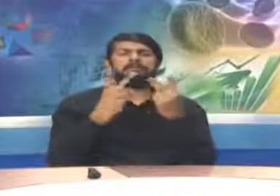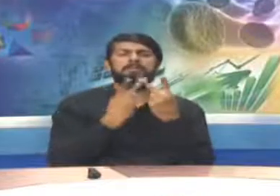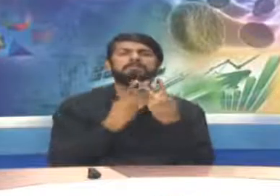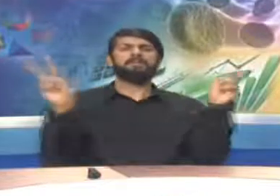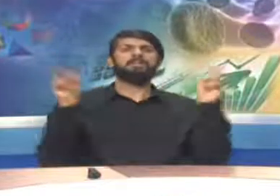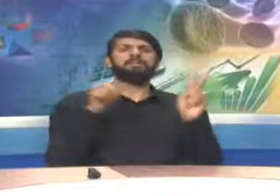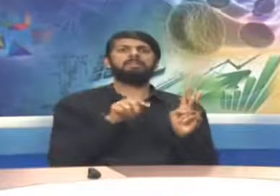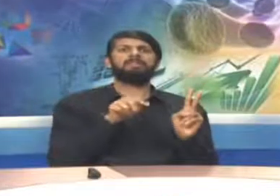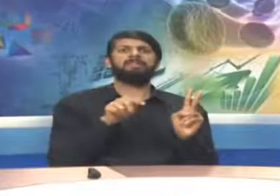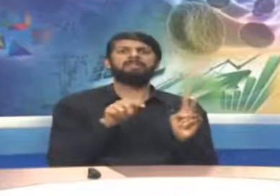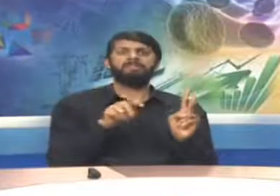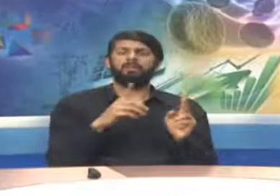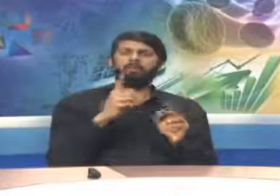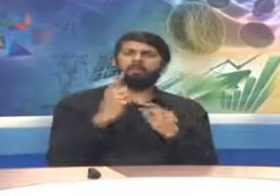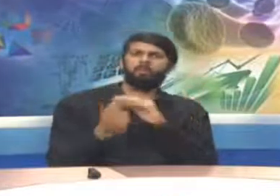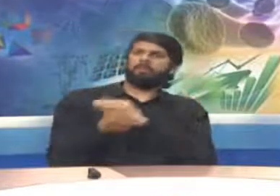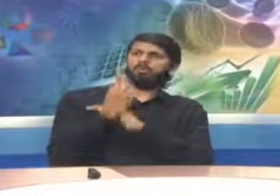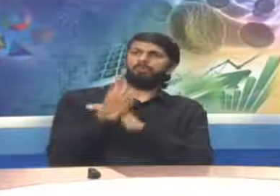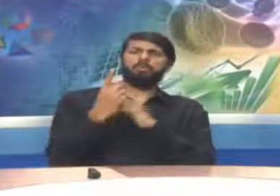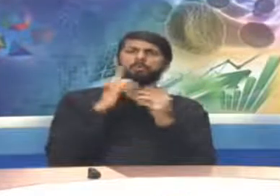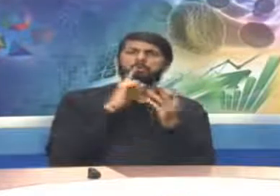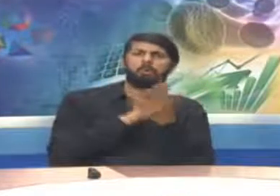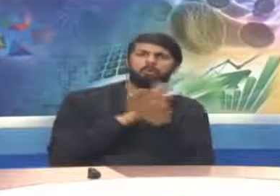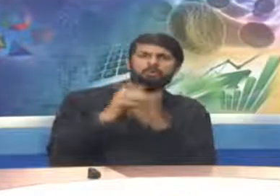of trusteeship was